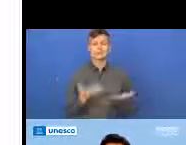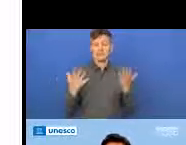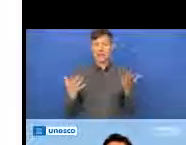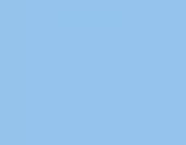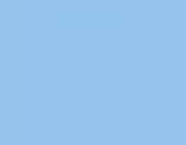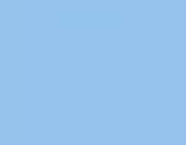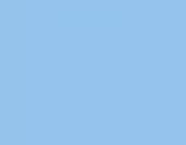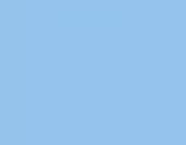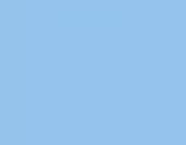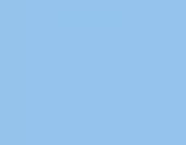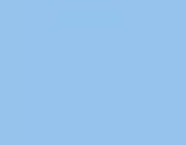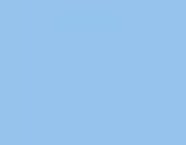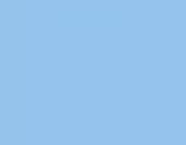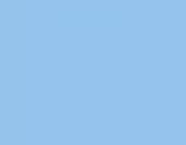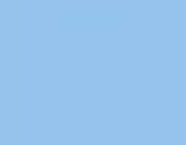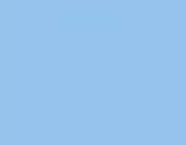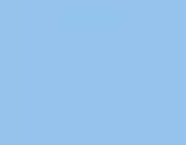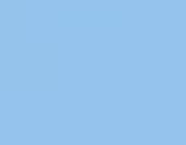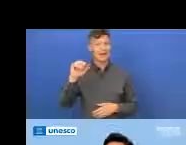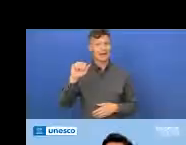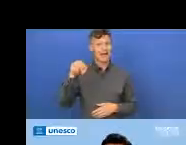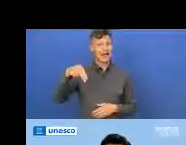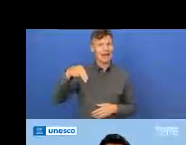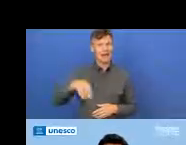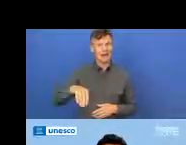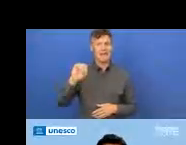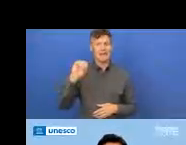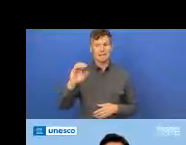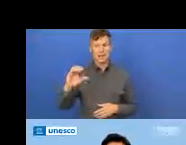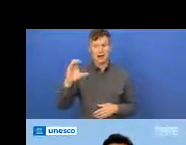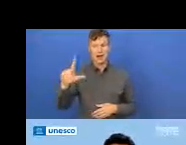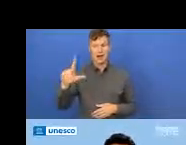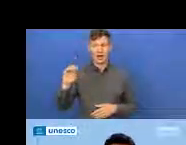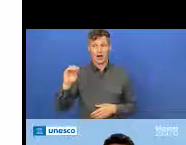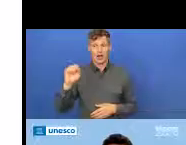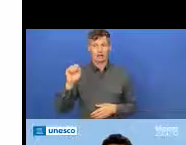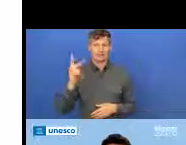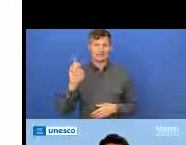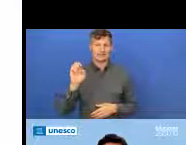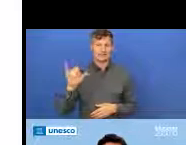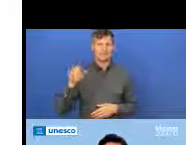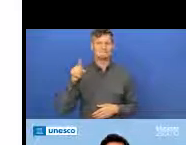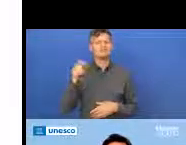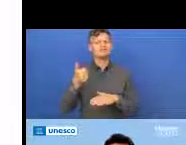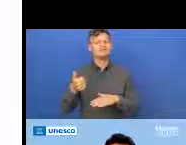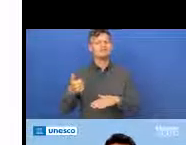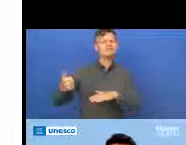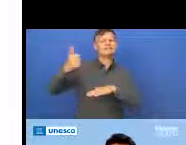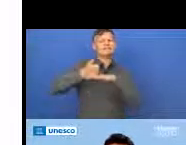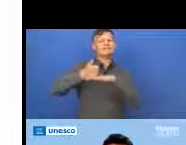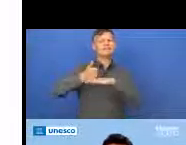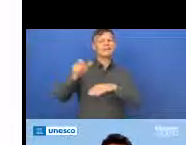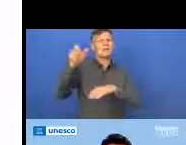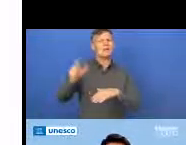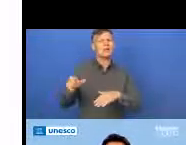Masklowski. She's a senior fellow at the Disability Inclusive Development Initiative at the University